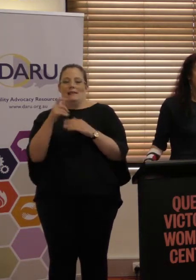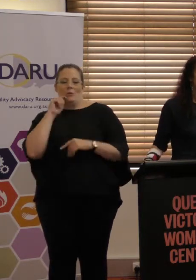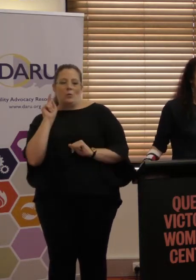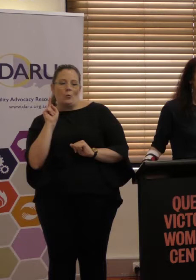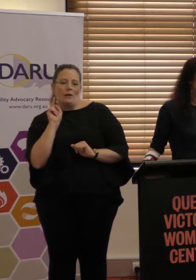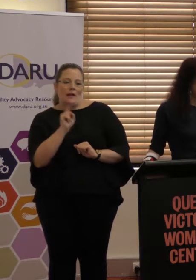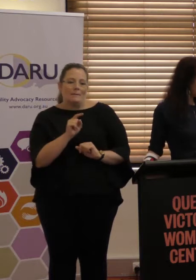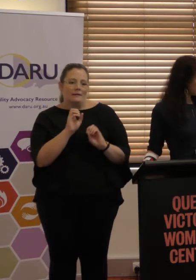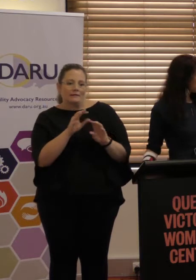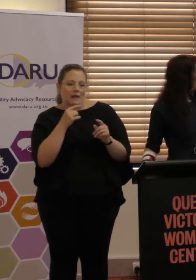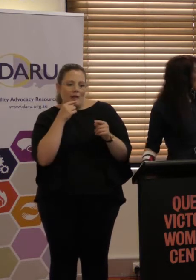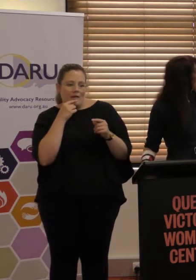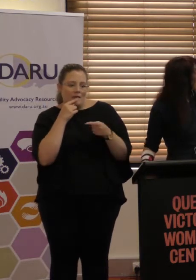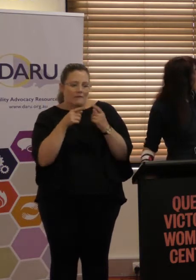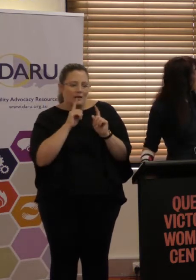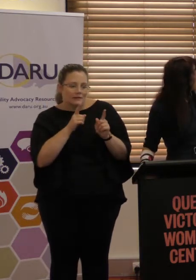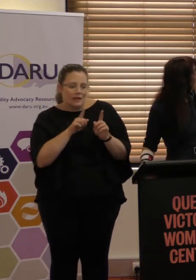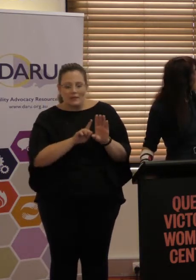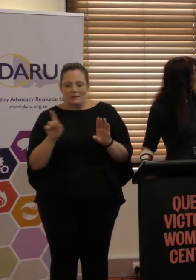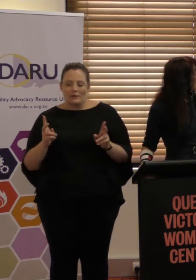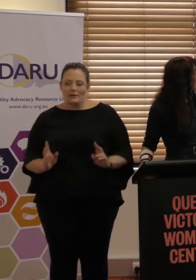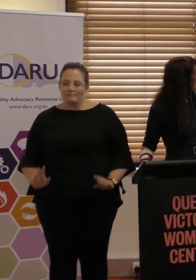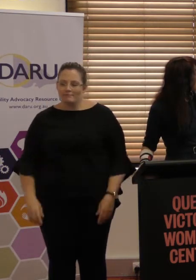again. It's not what schools need.